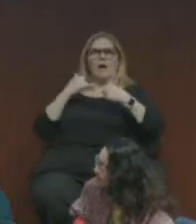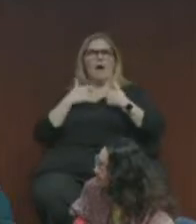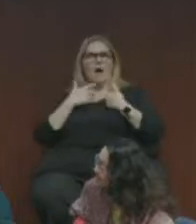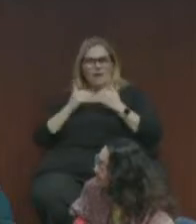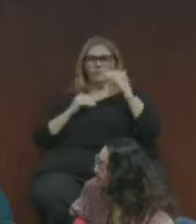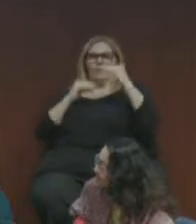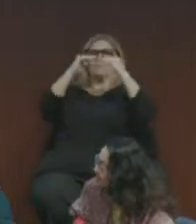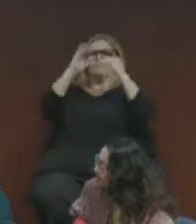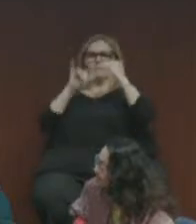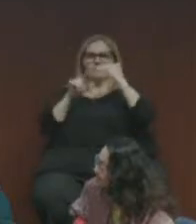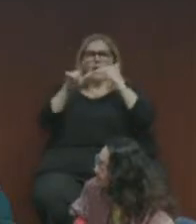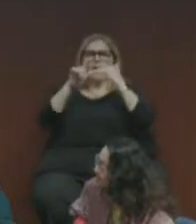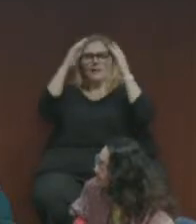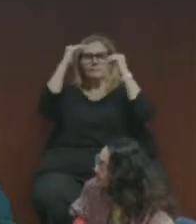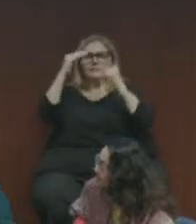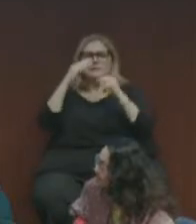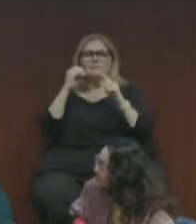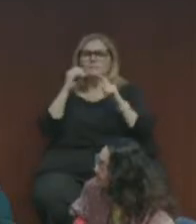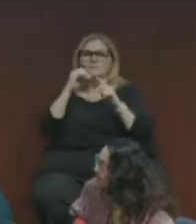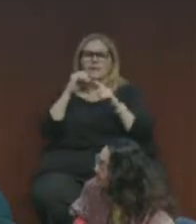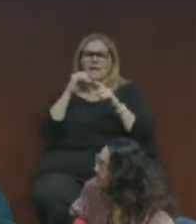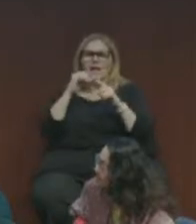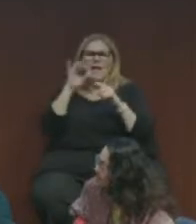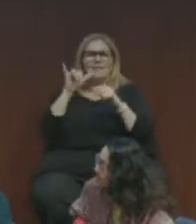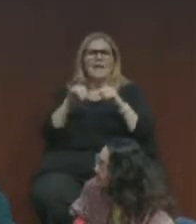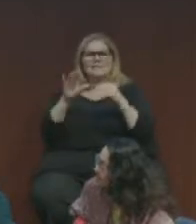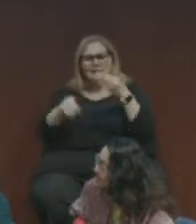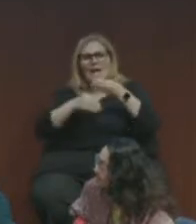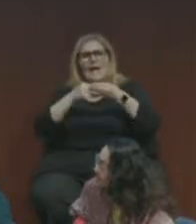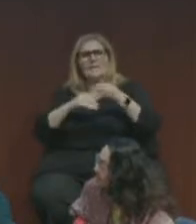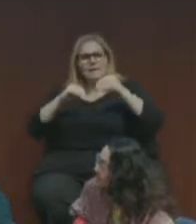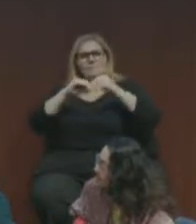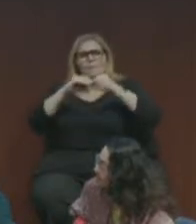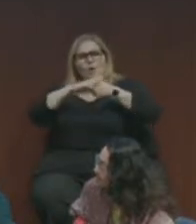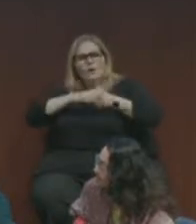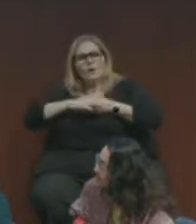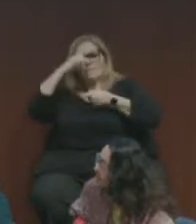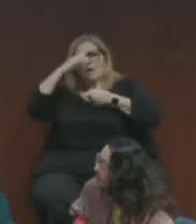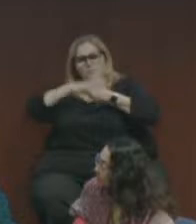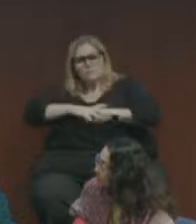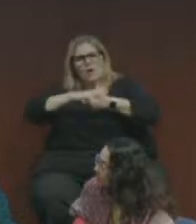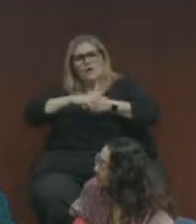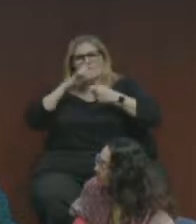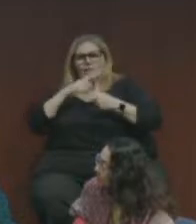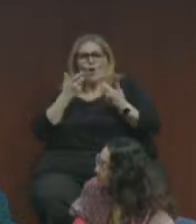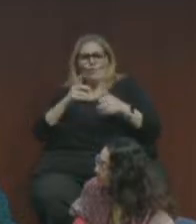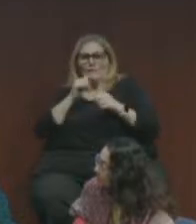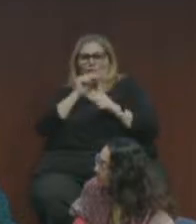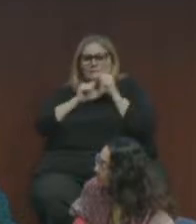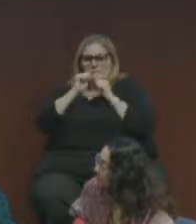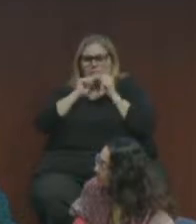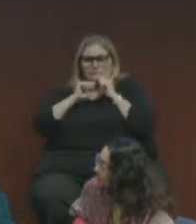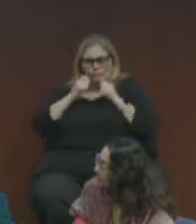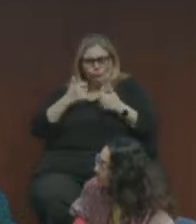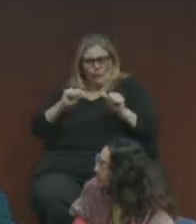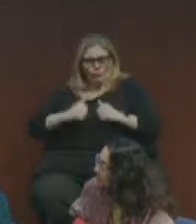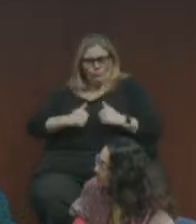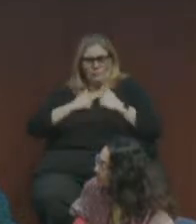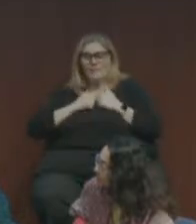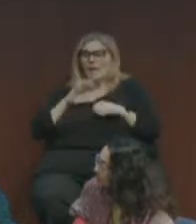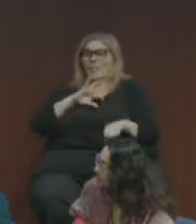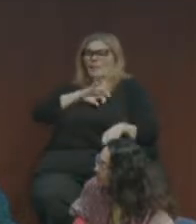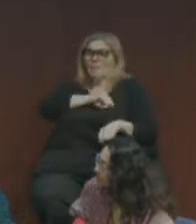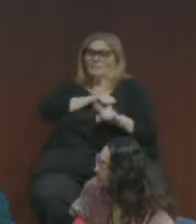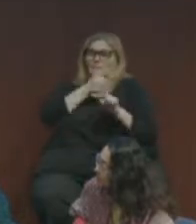them. And that's adding another mental load to the state of survival that they are going for. And